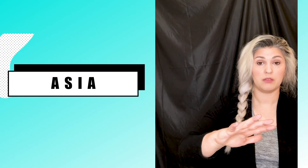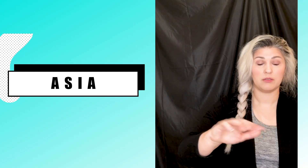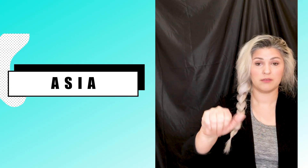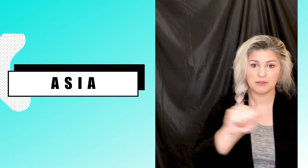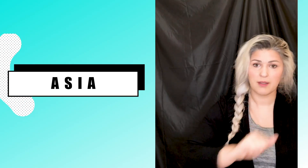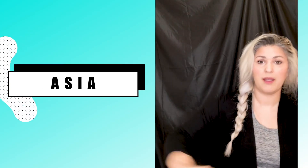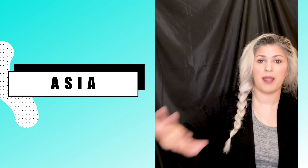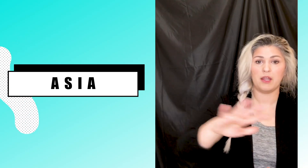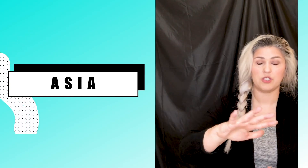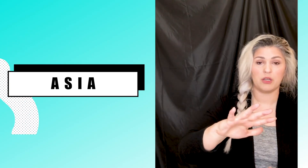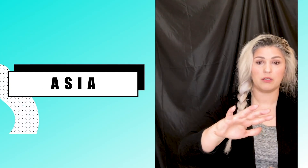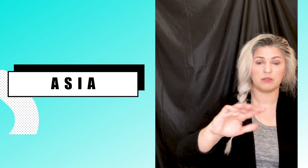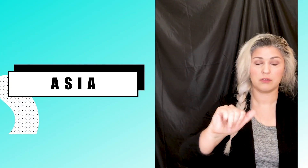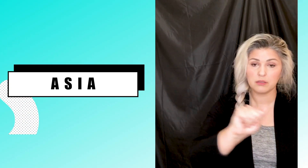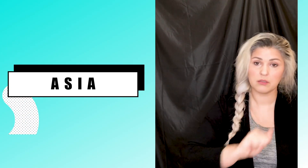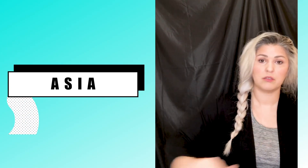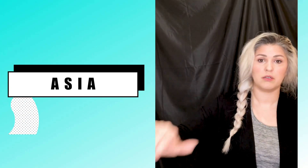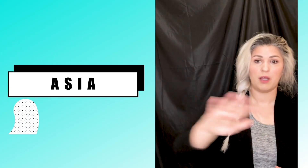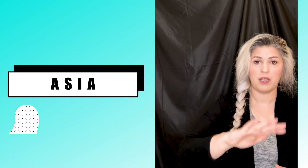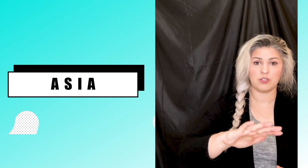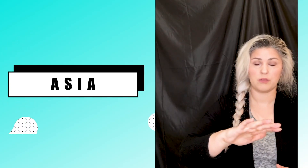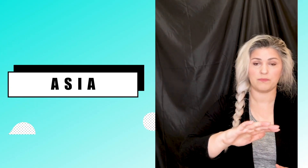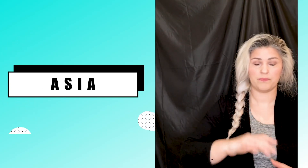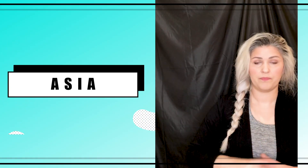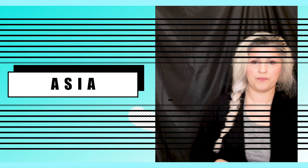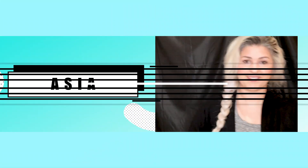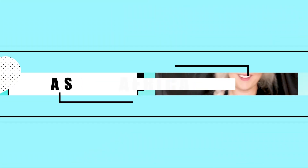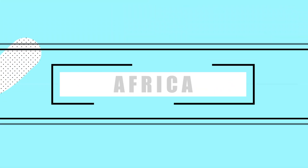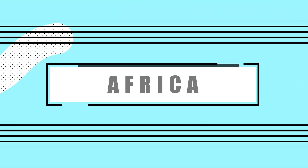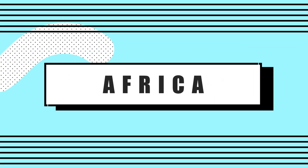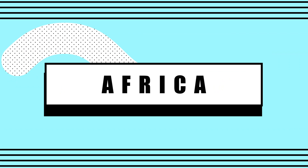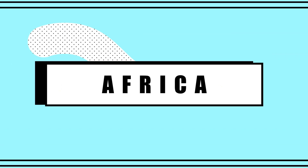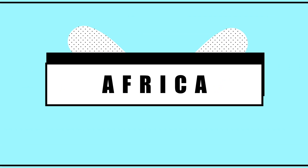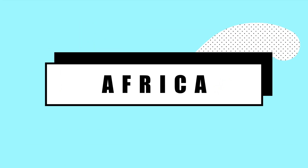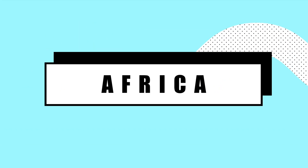Asia, Asia, Asia. Okay?